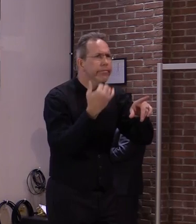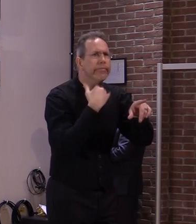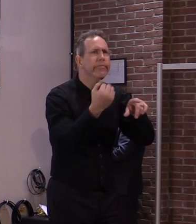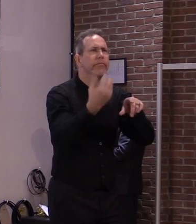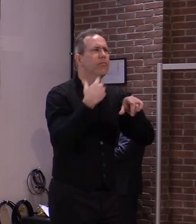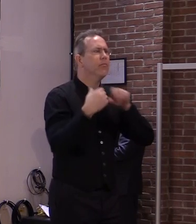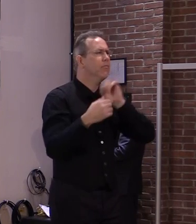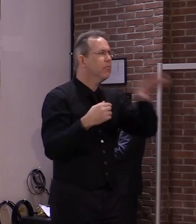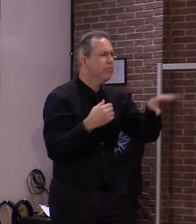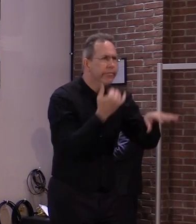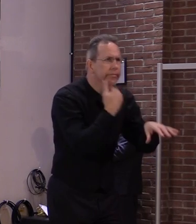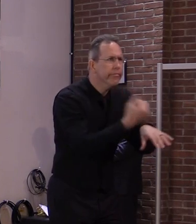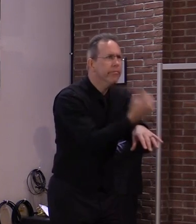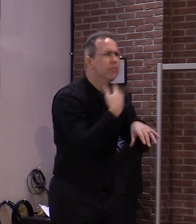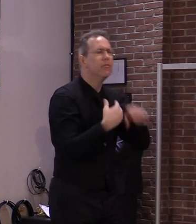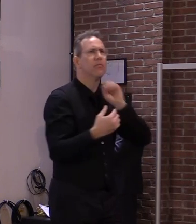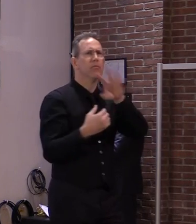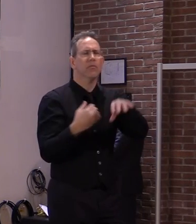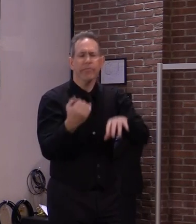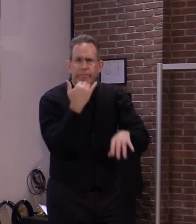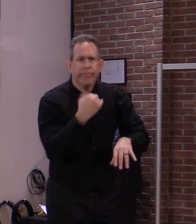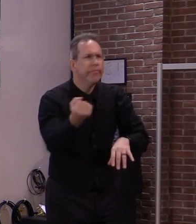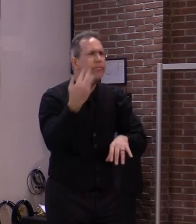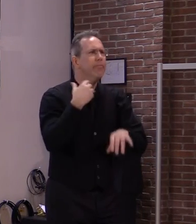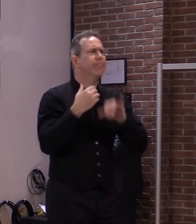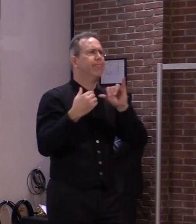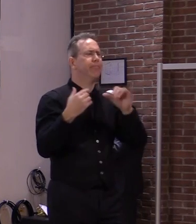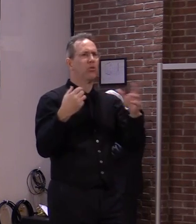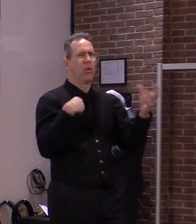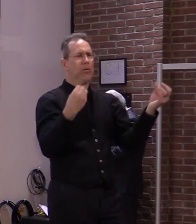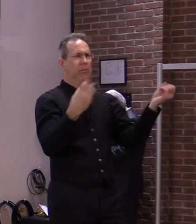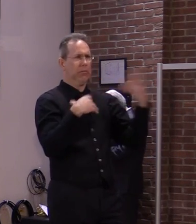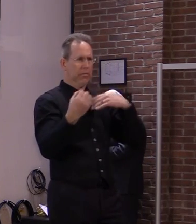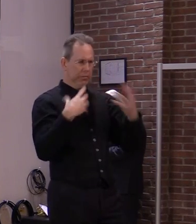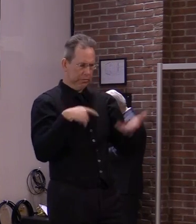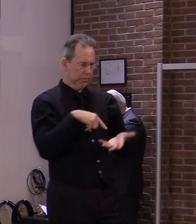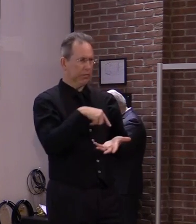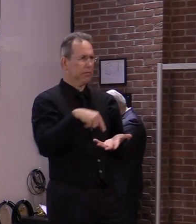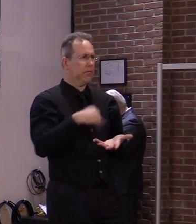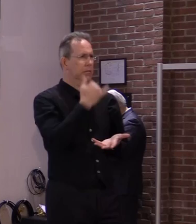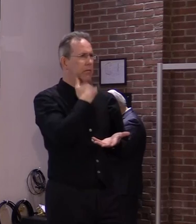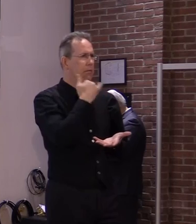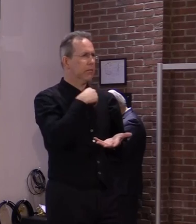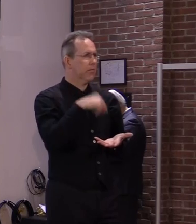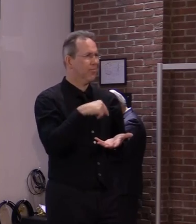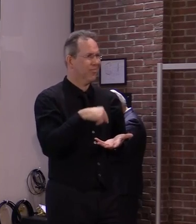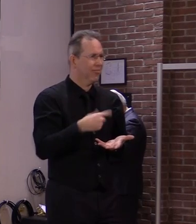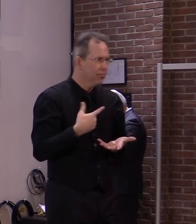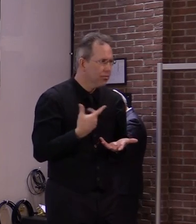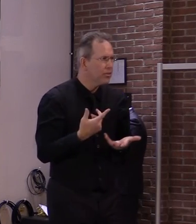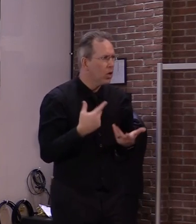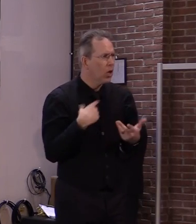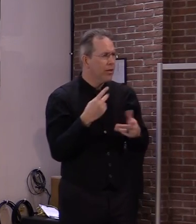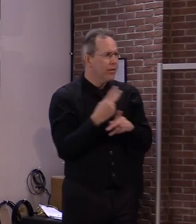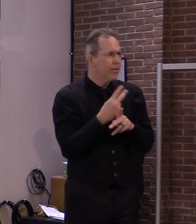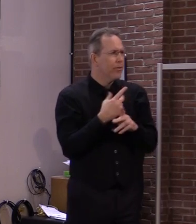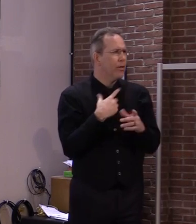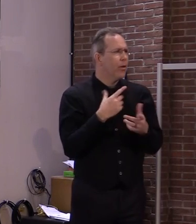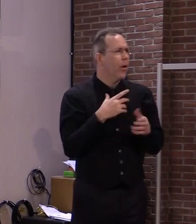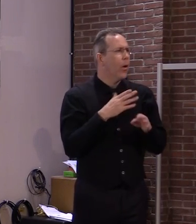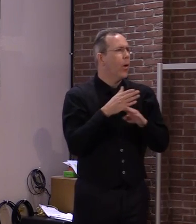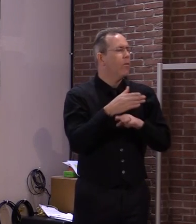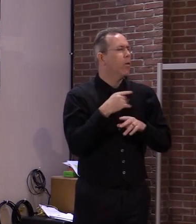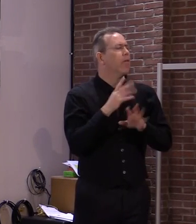think we have taken, a position of an abundance of caution and casting a very wide